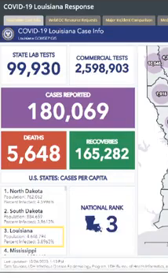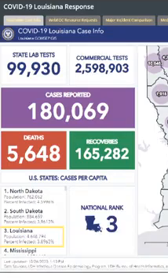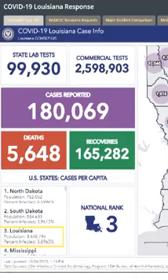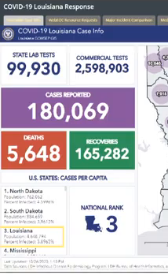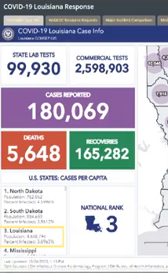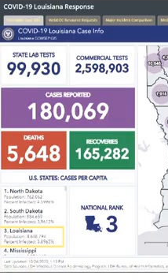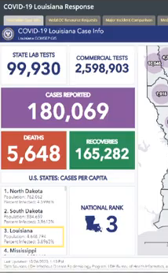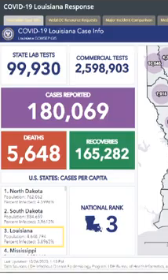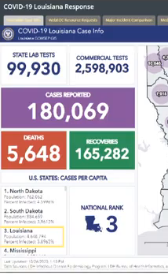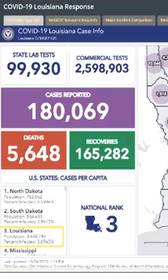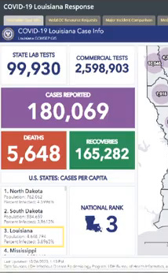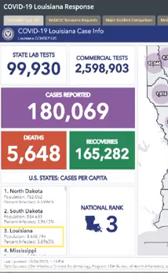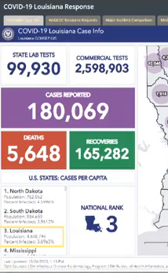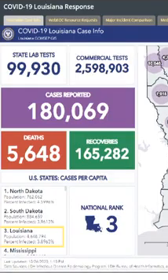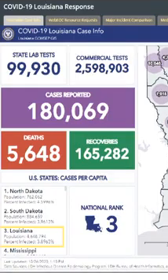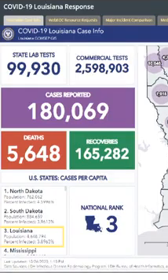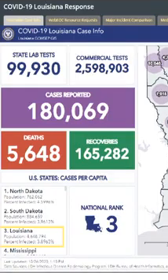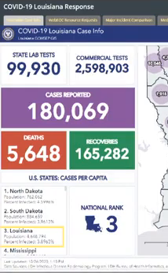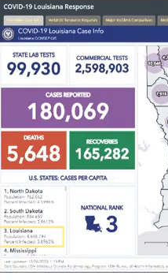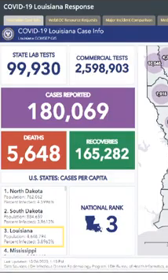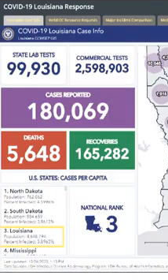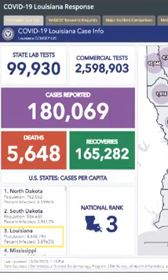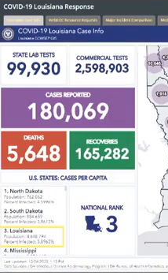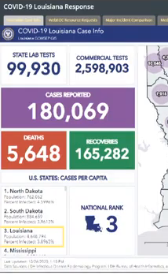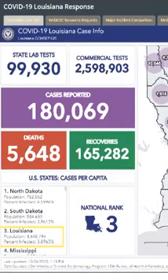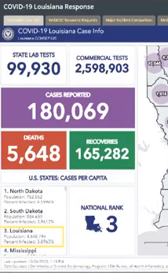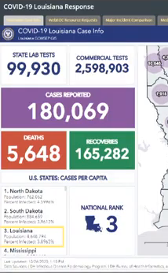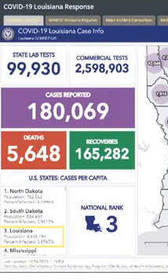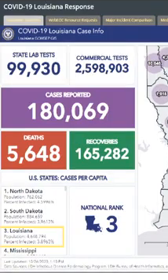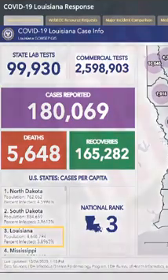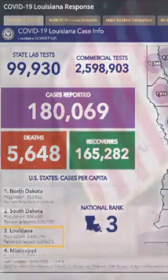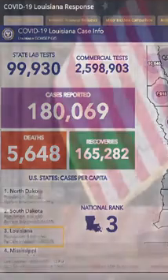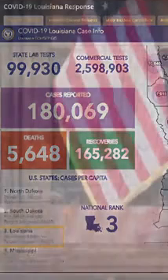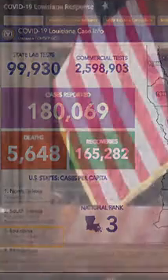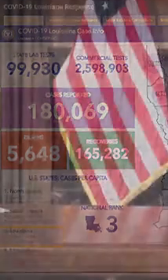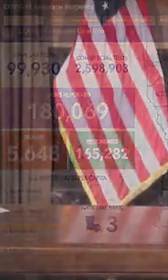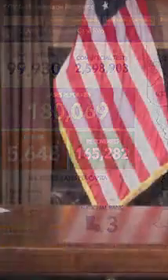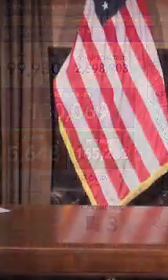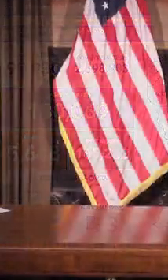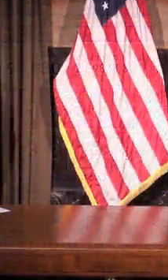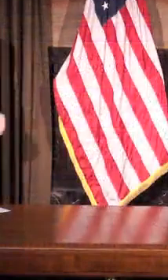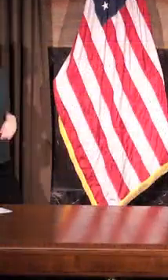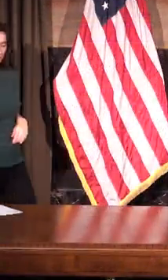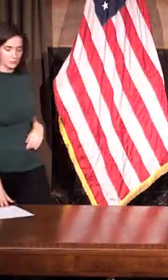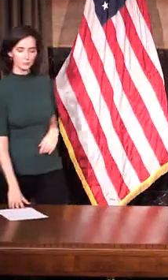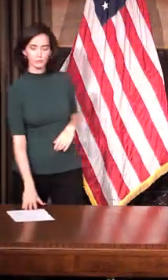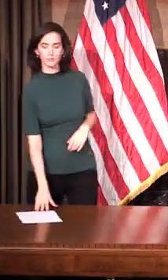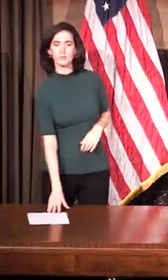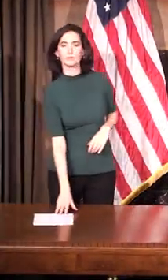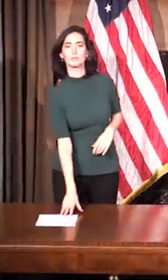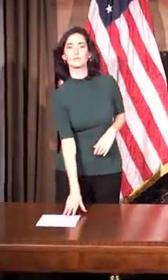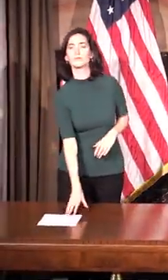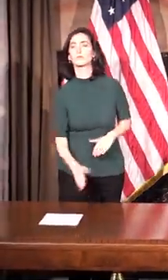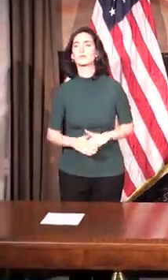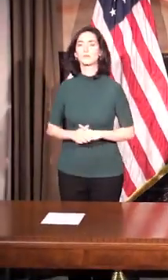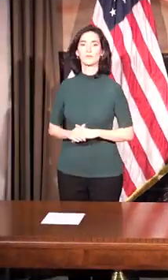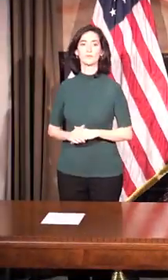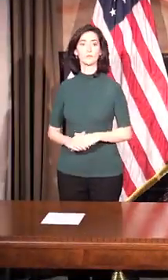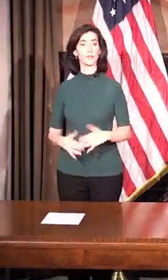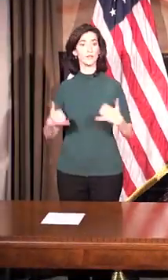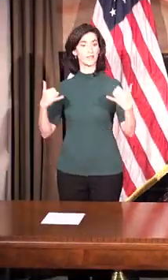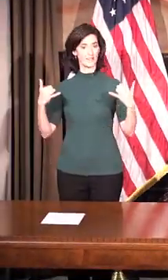As we speak, I can tell you that we're filing a lawsuit in state court defending the